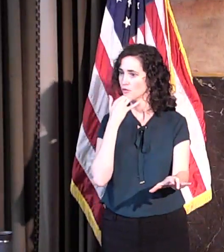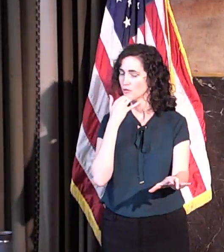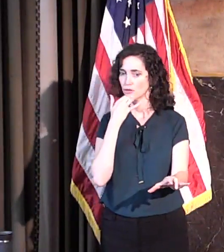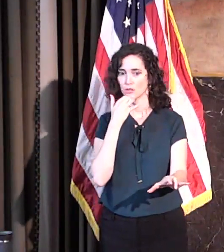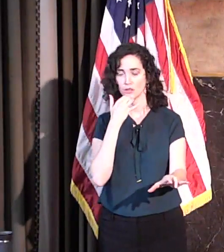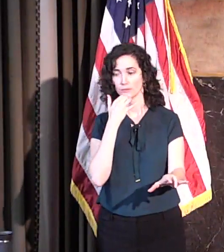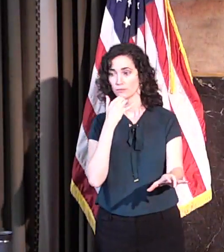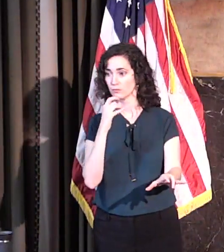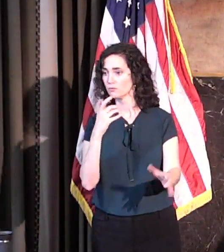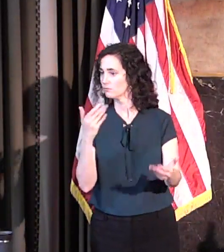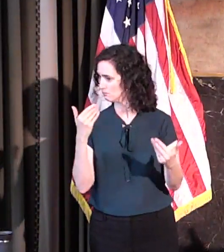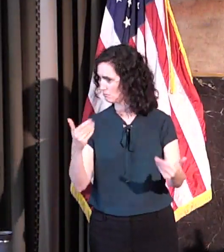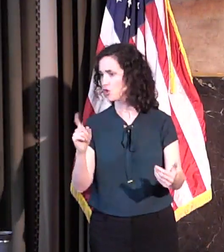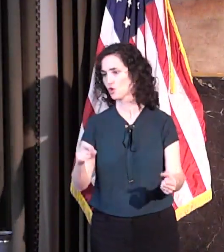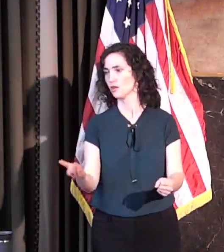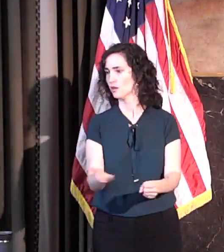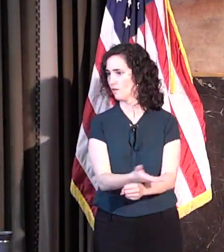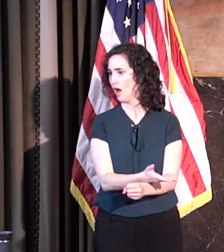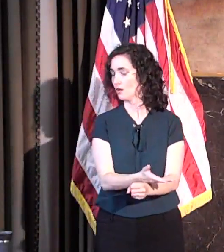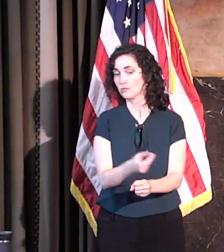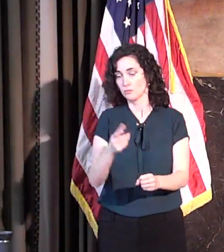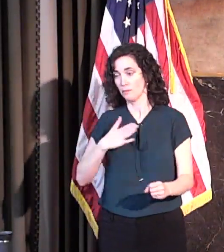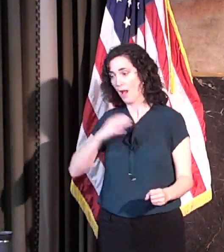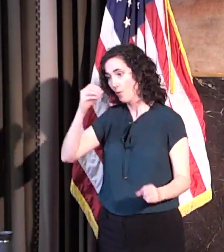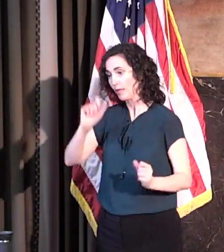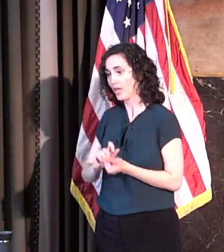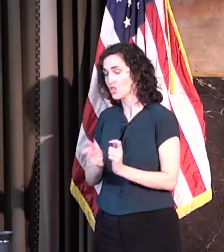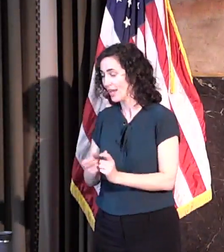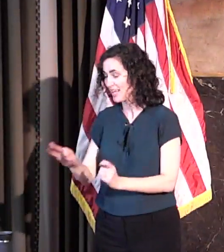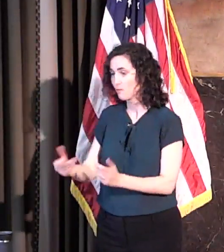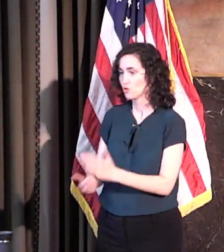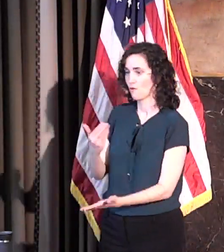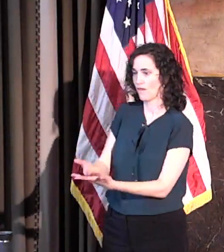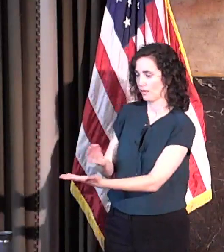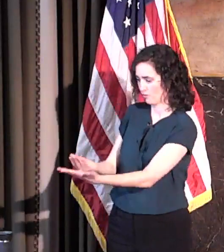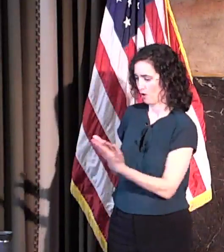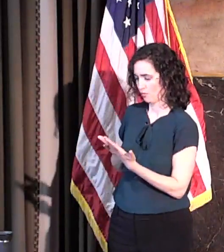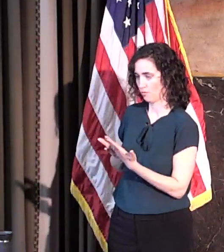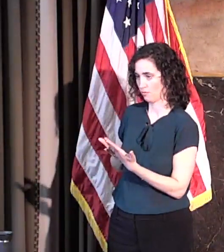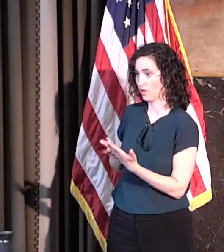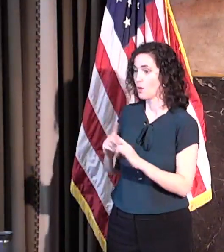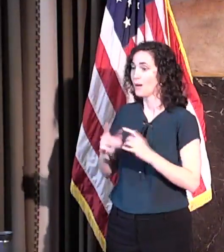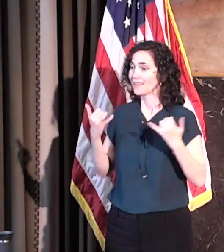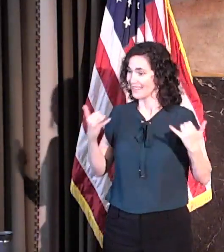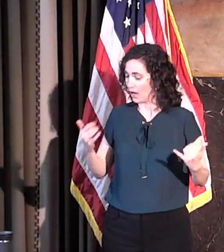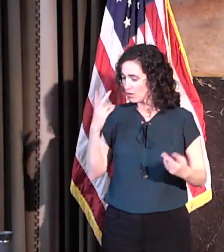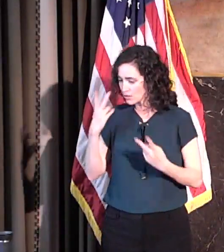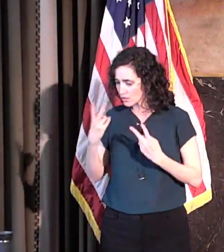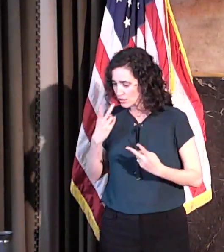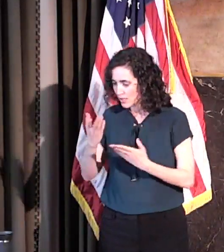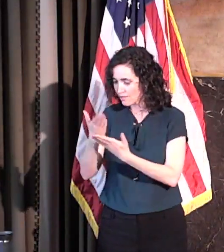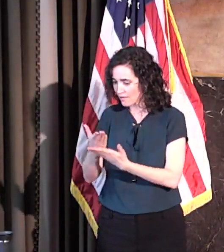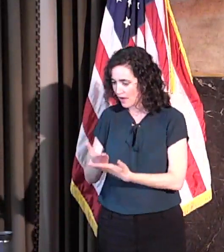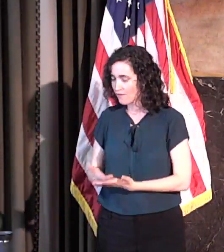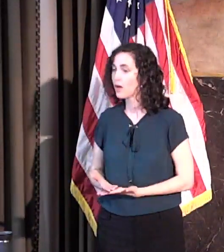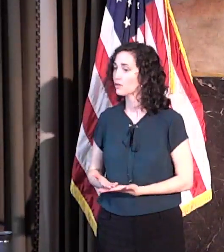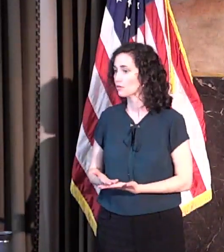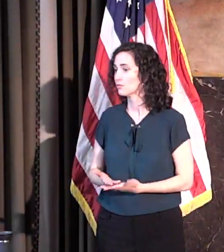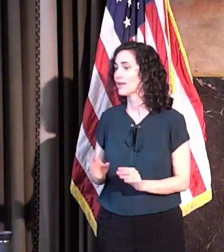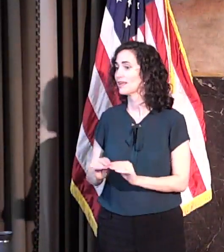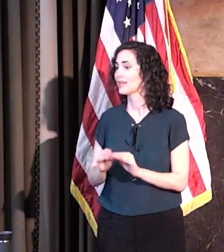should be terminated, then that's subject to change. But I don't think there's any doubt.